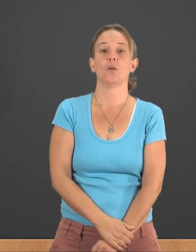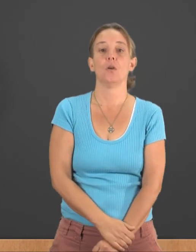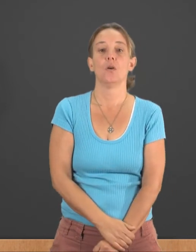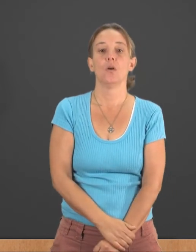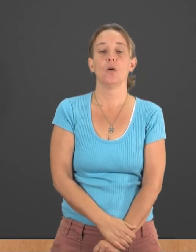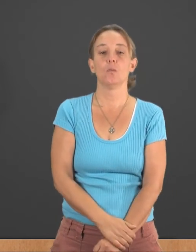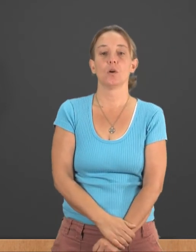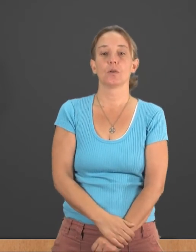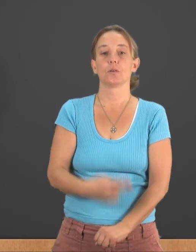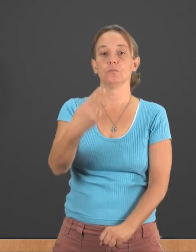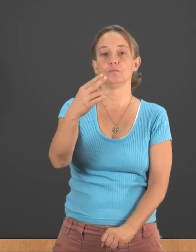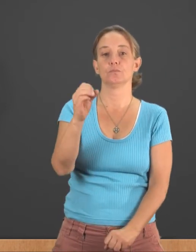Homework.